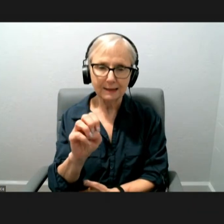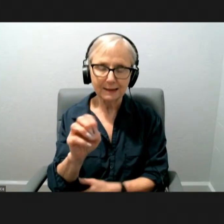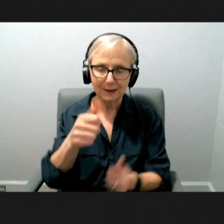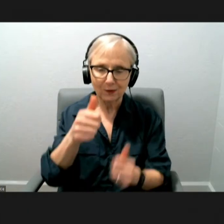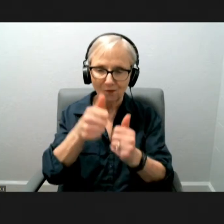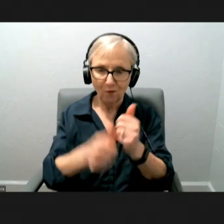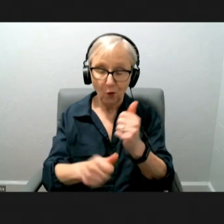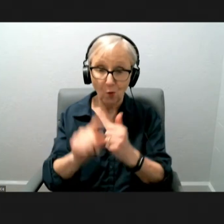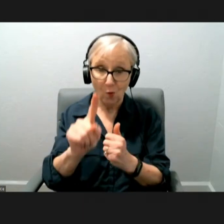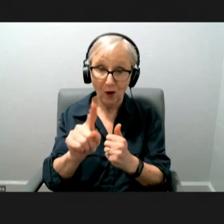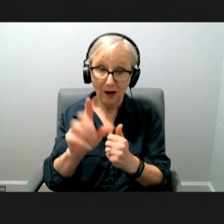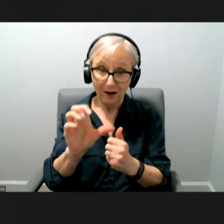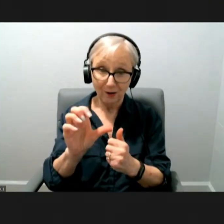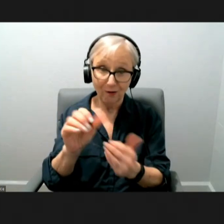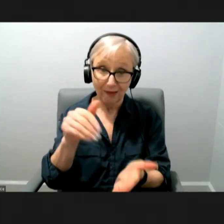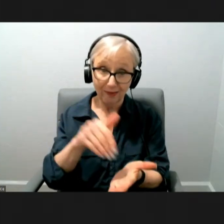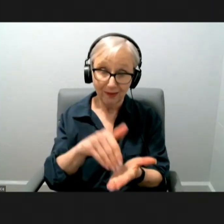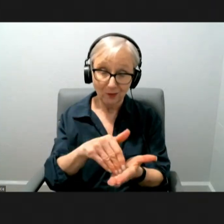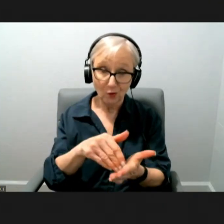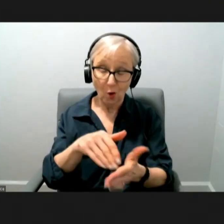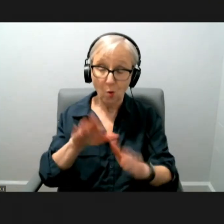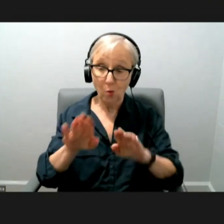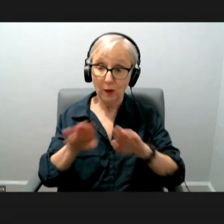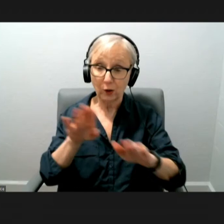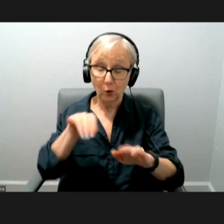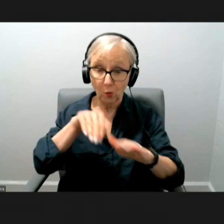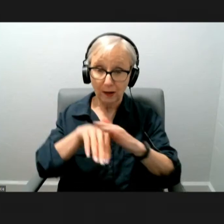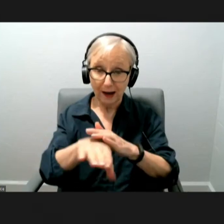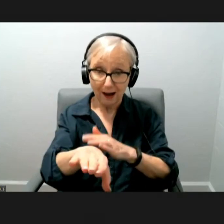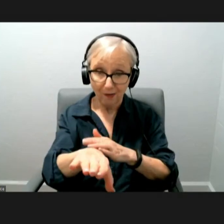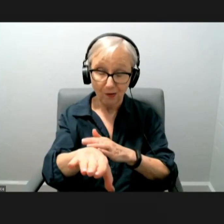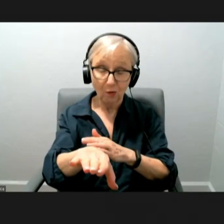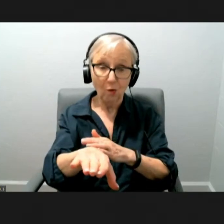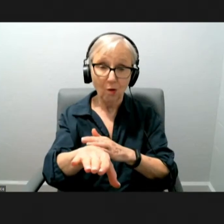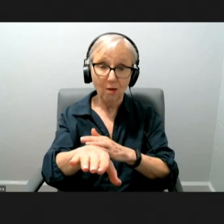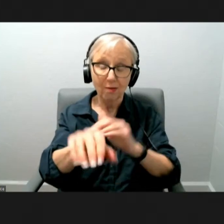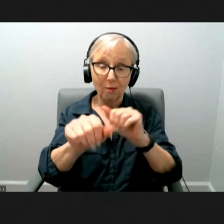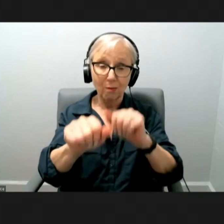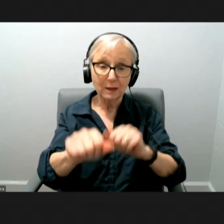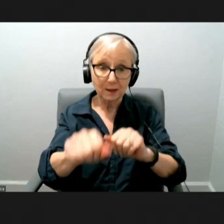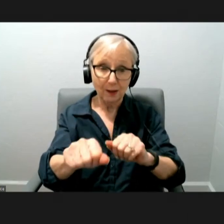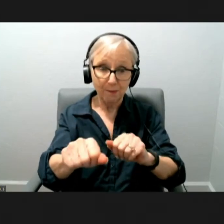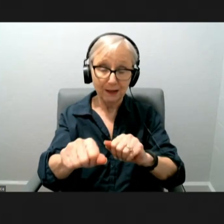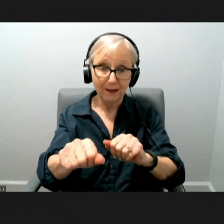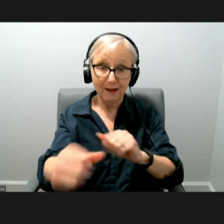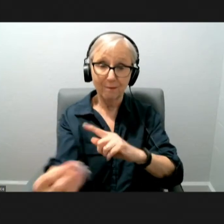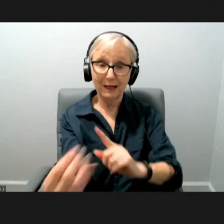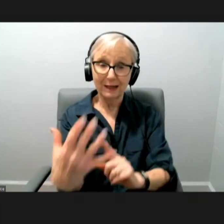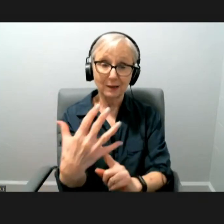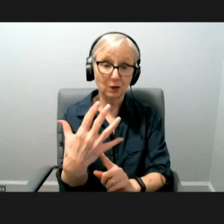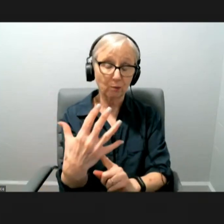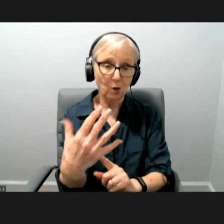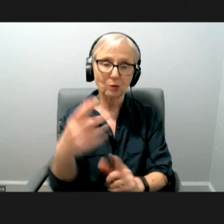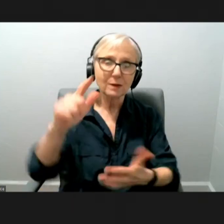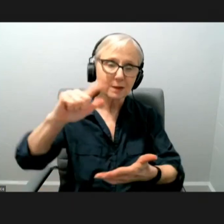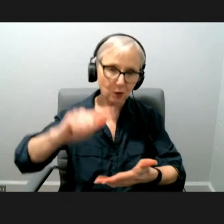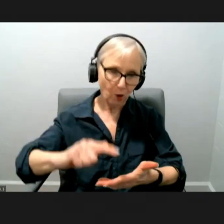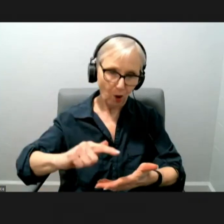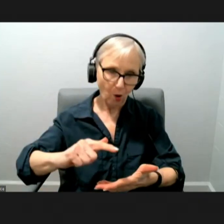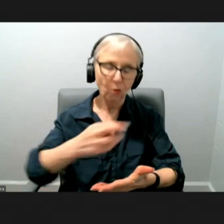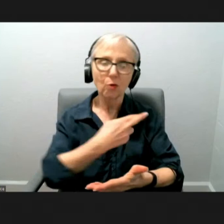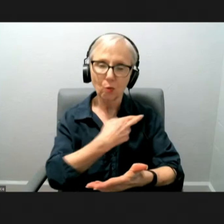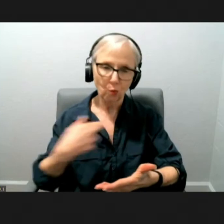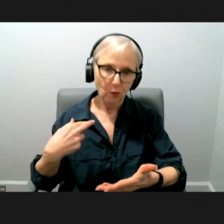Colorado. So when you walk out your door, the probability of being exposed to somebody is quite low. So your risk is low to begin